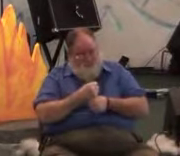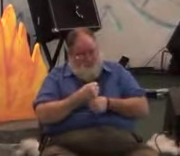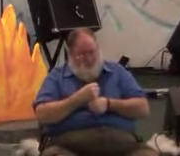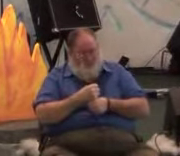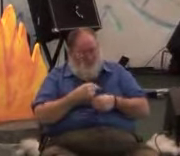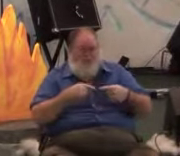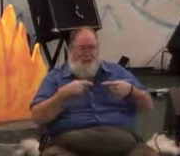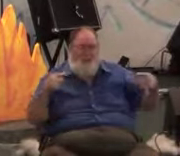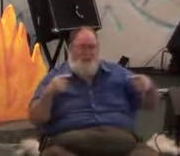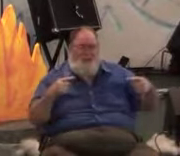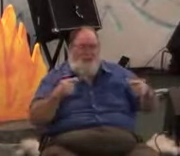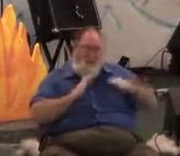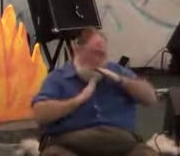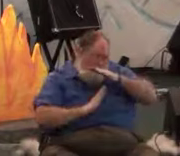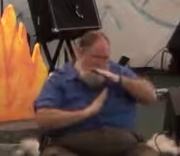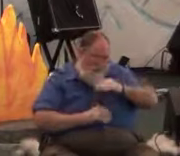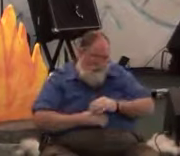humility.